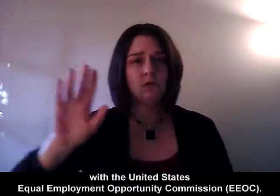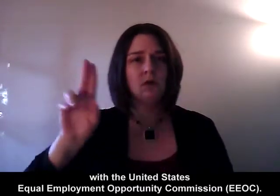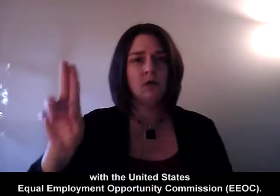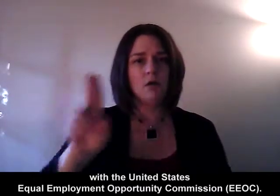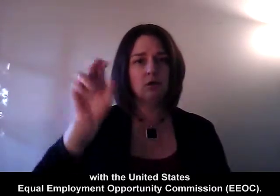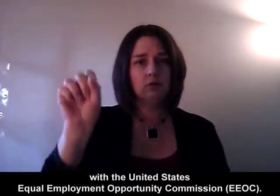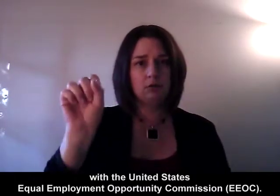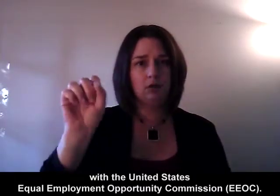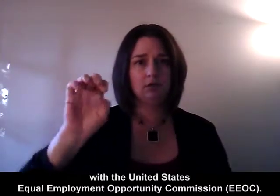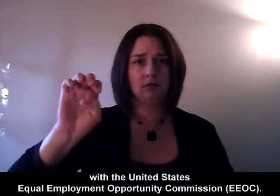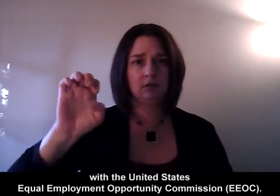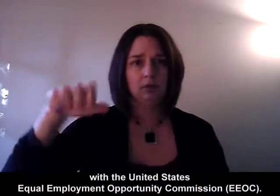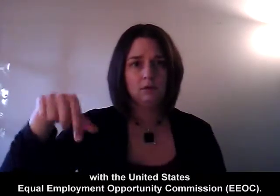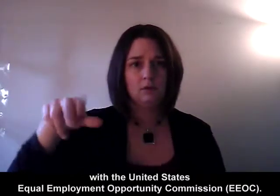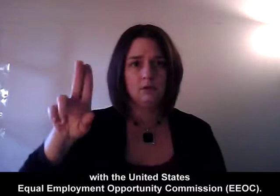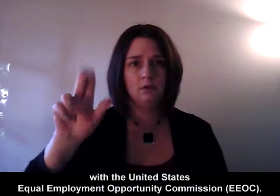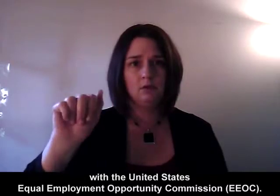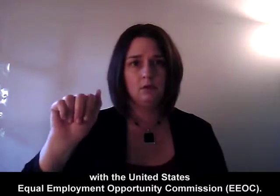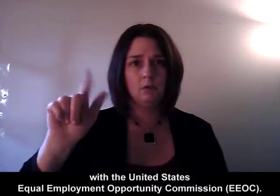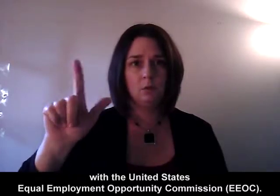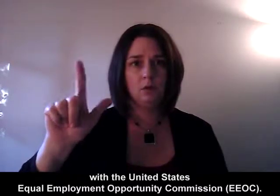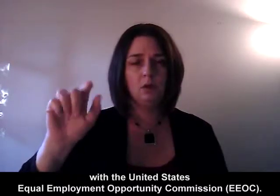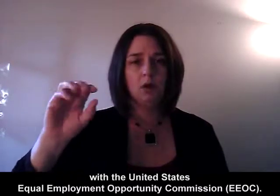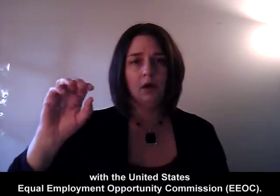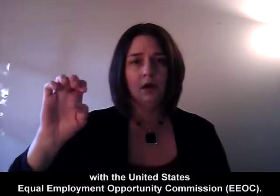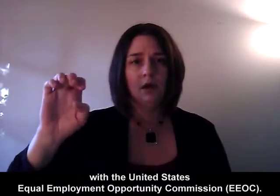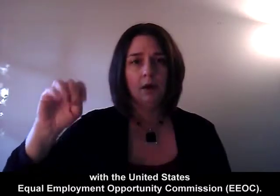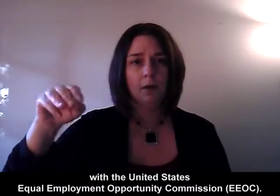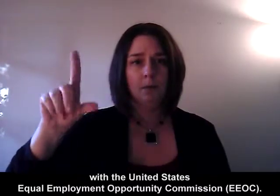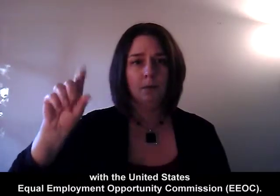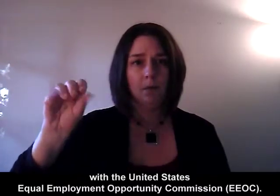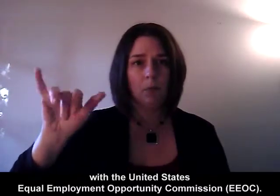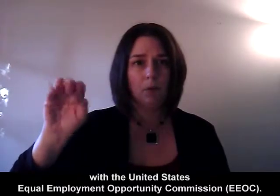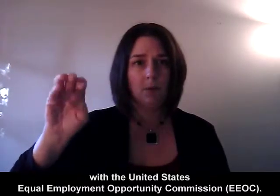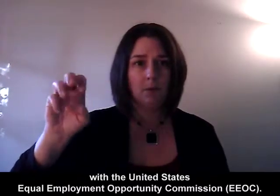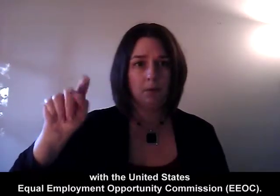with the United States Equal Employment Opportunity Commission, EEOC.